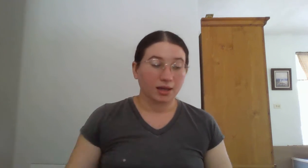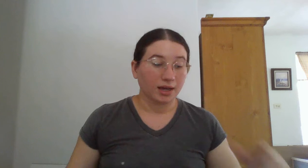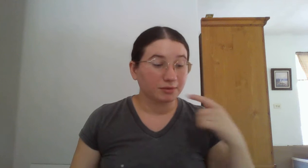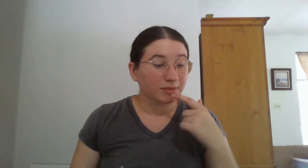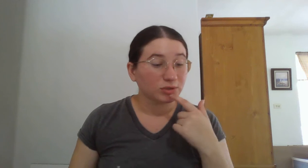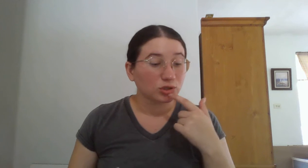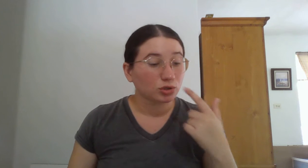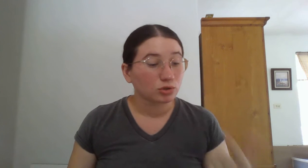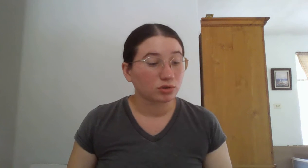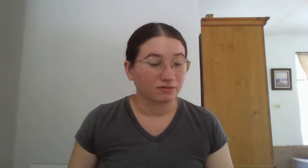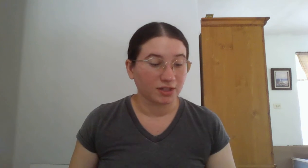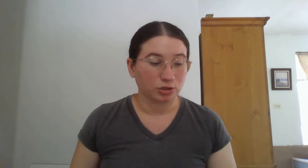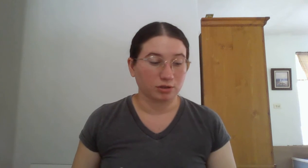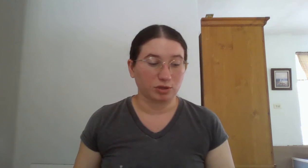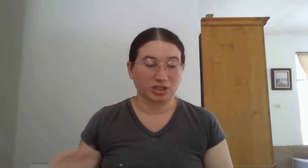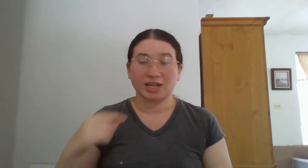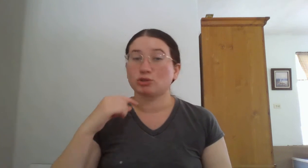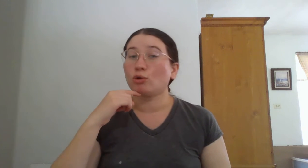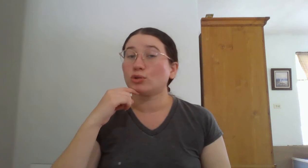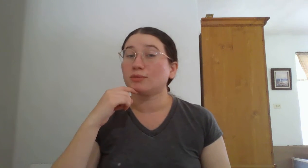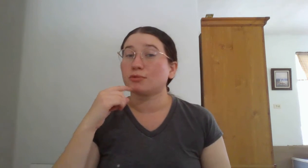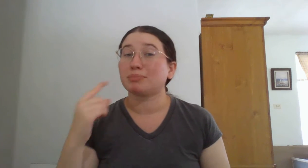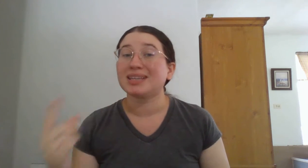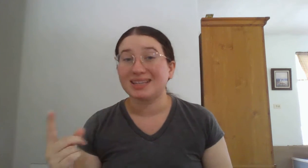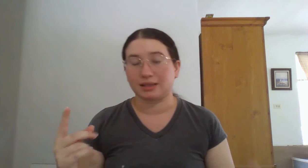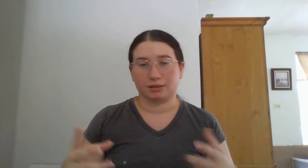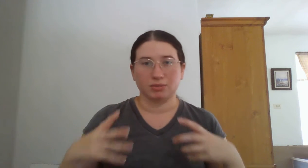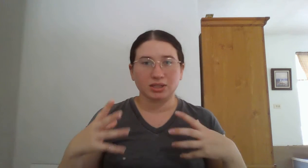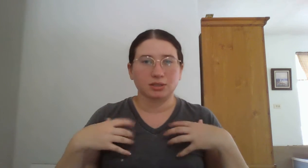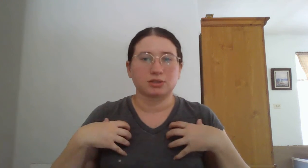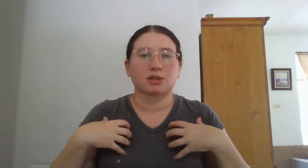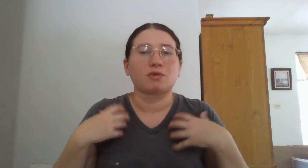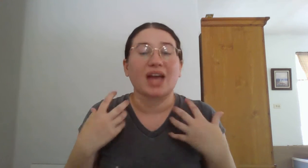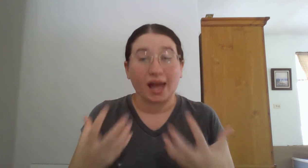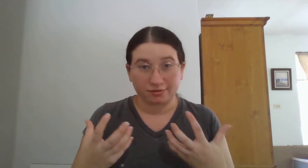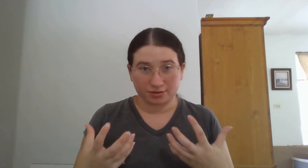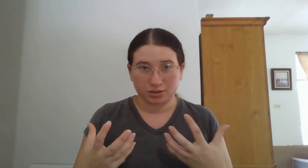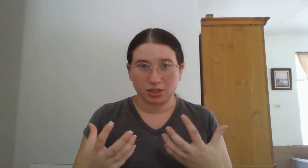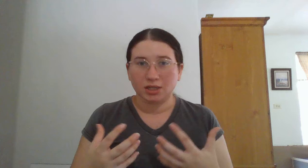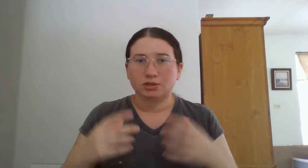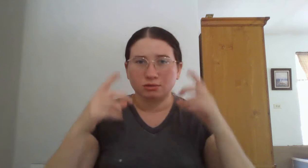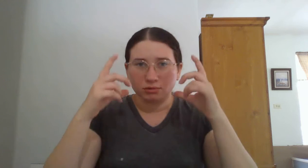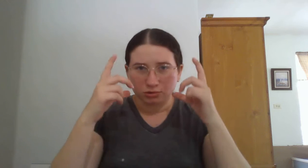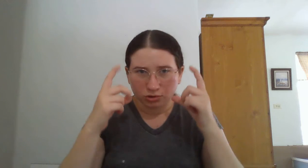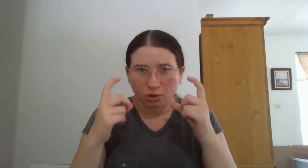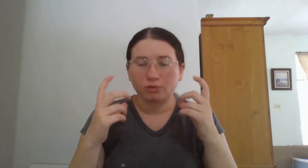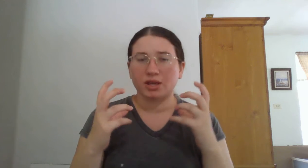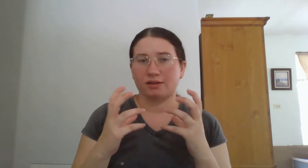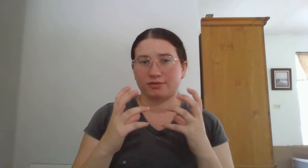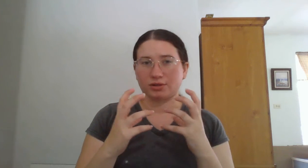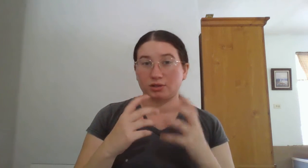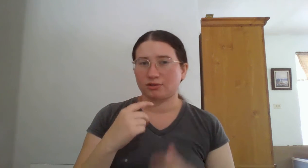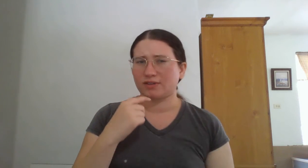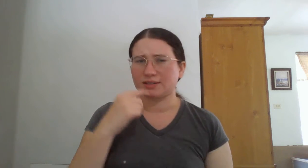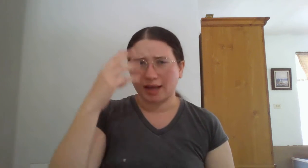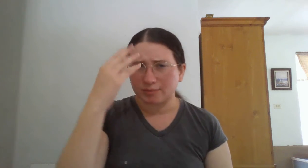And remember to use the facial expression. I told him repeatedly, meaning it's done with effort. So show the effort in your face,